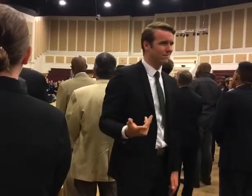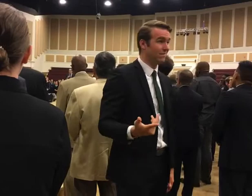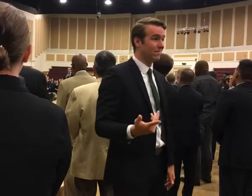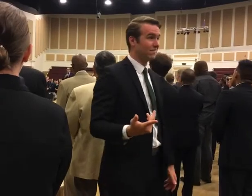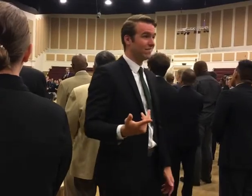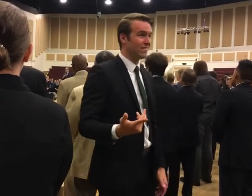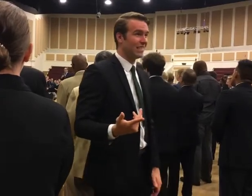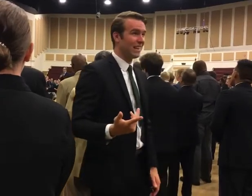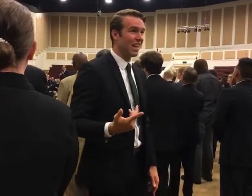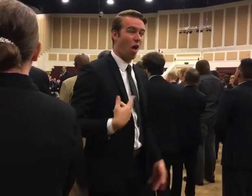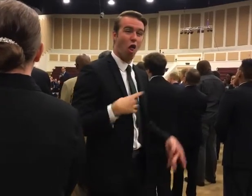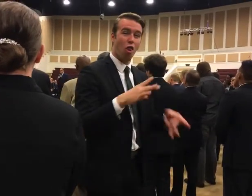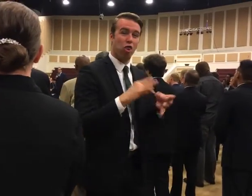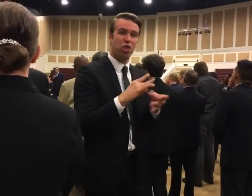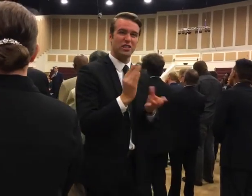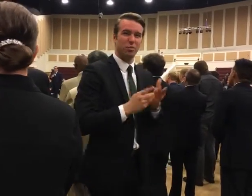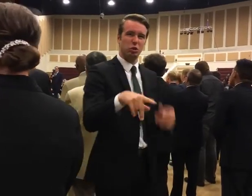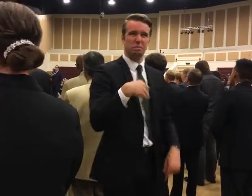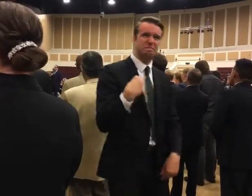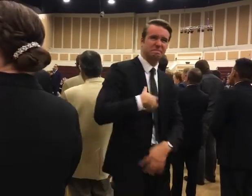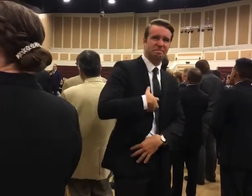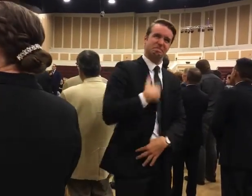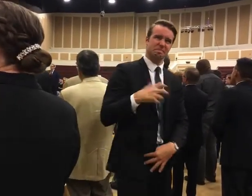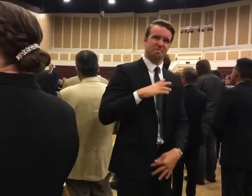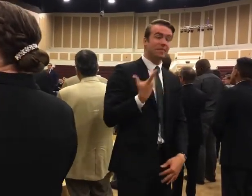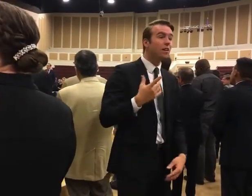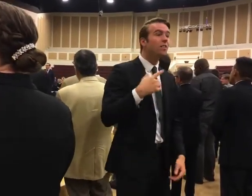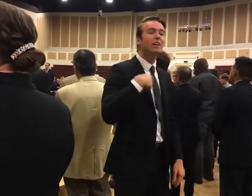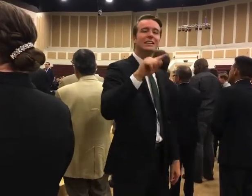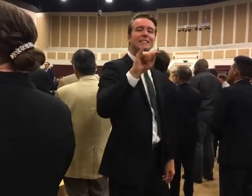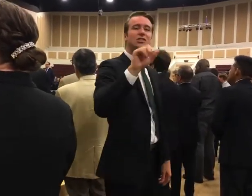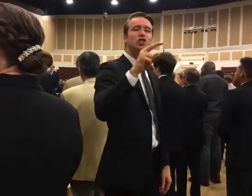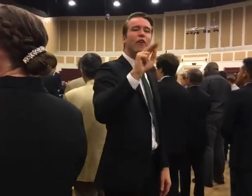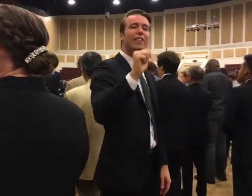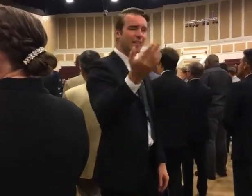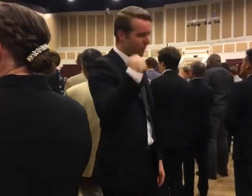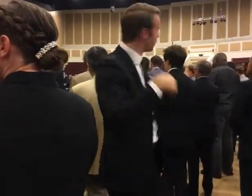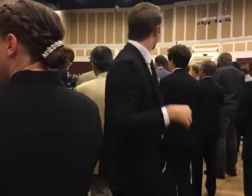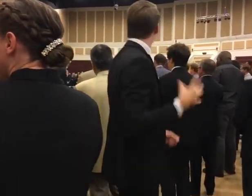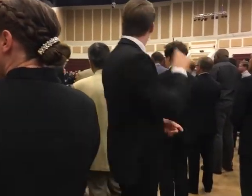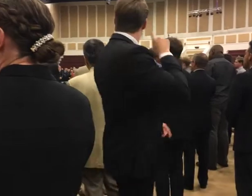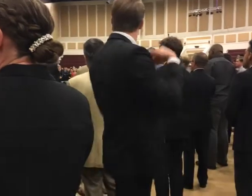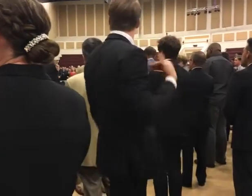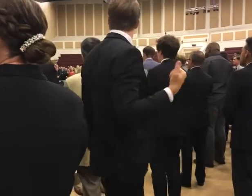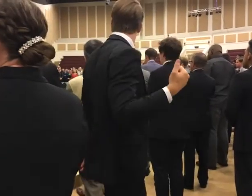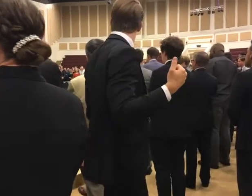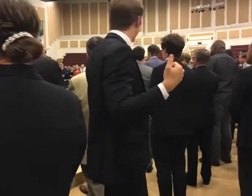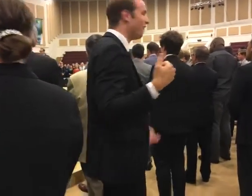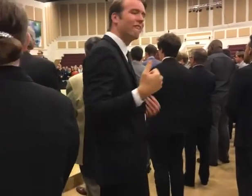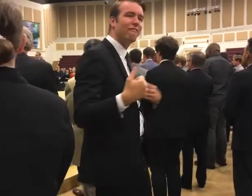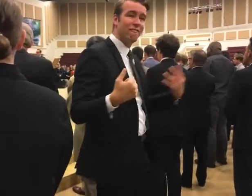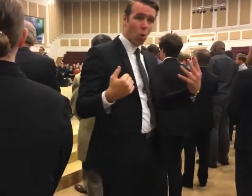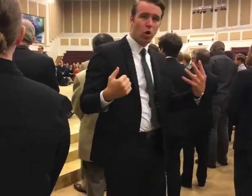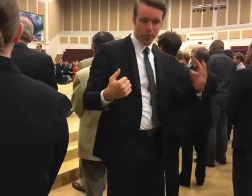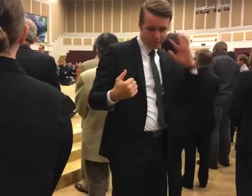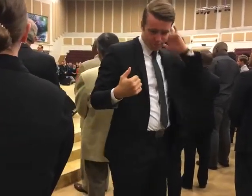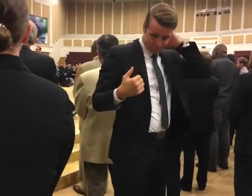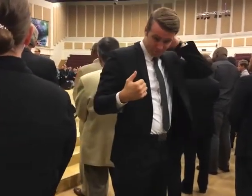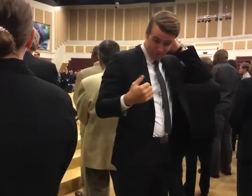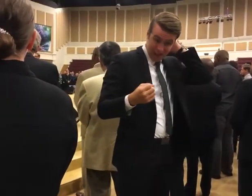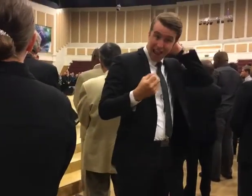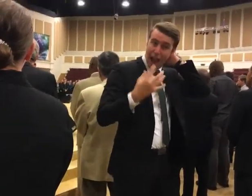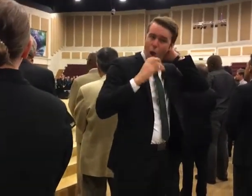Boy, I didn't want to meddle. Good preaching. Sean, come out here. How many kids you got? 4?